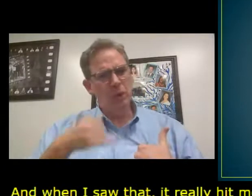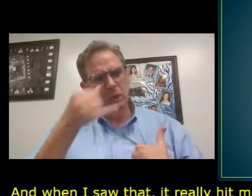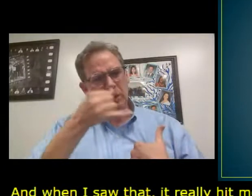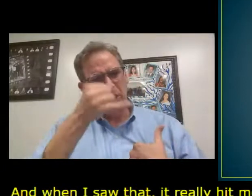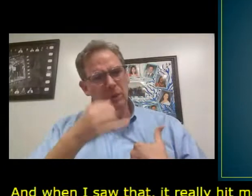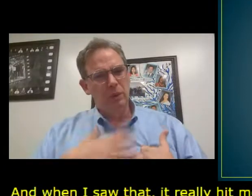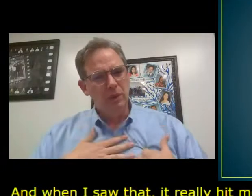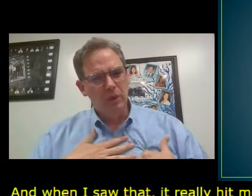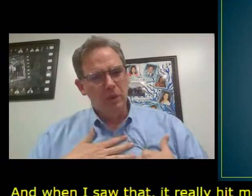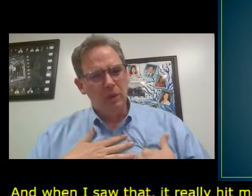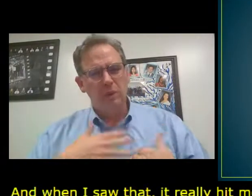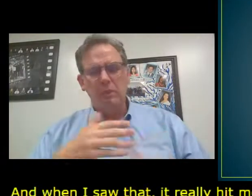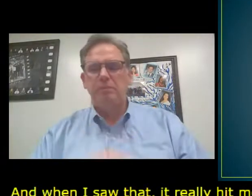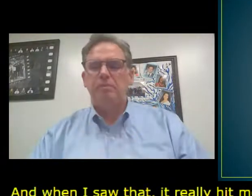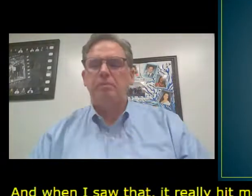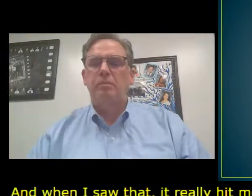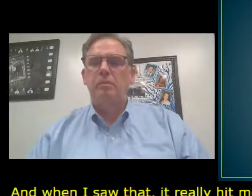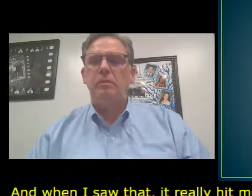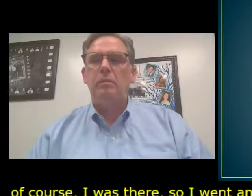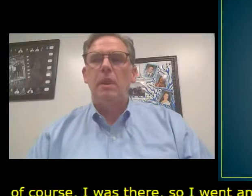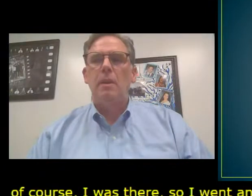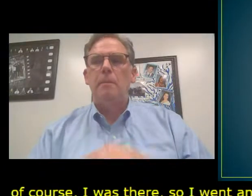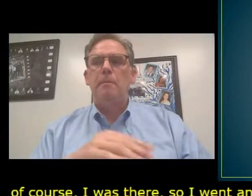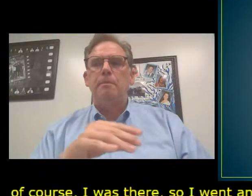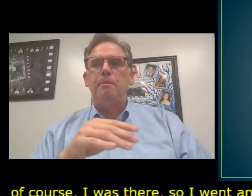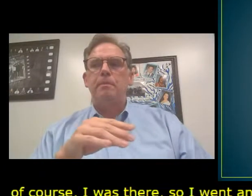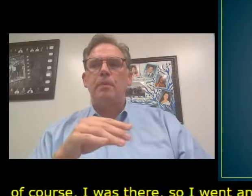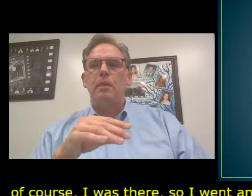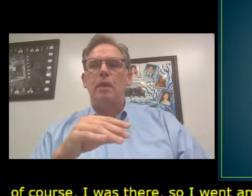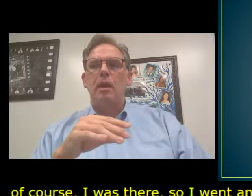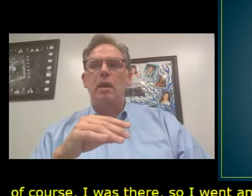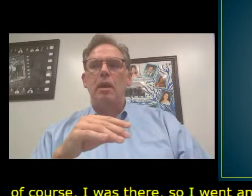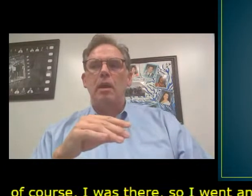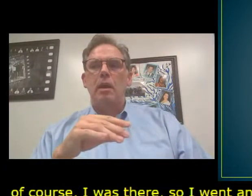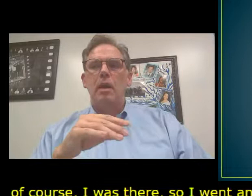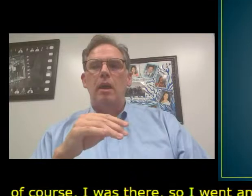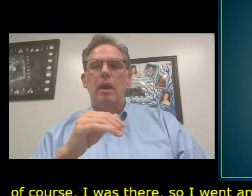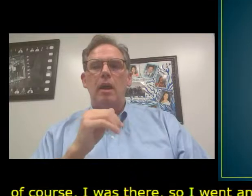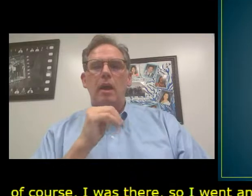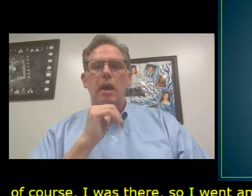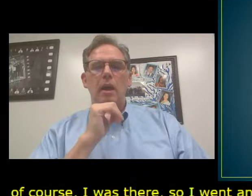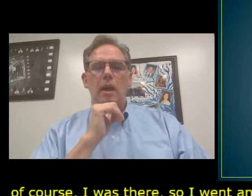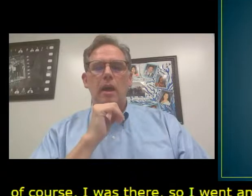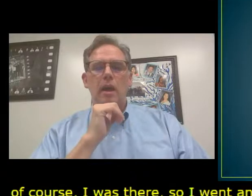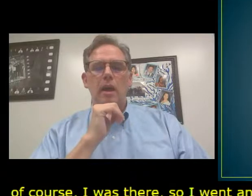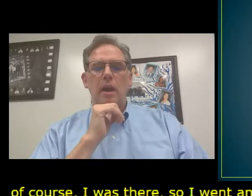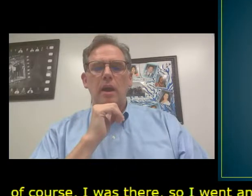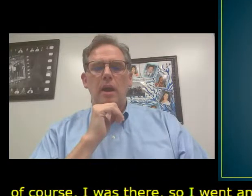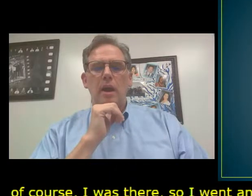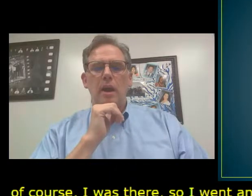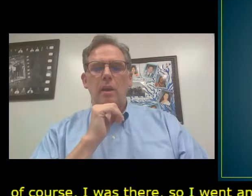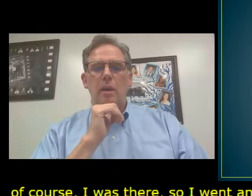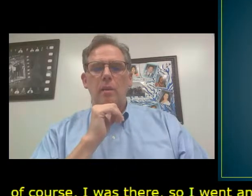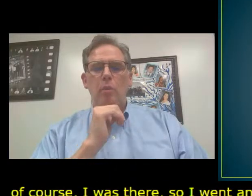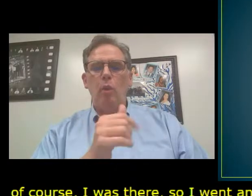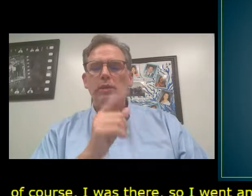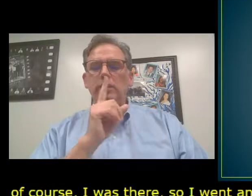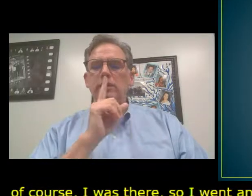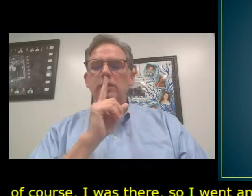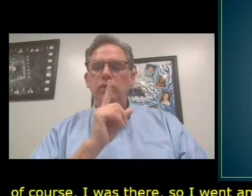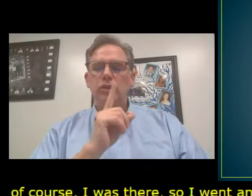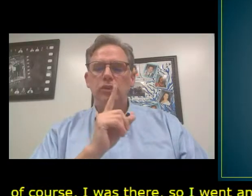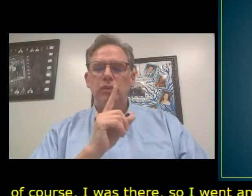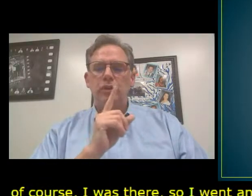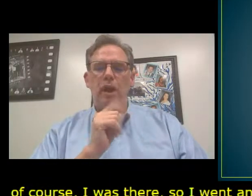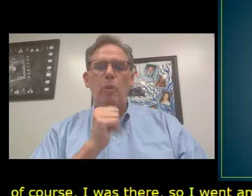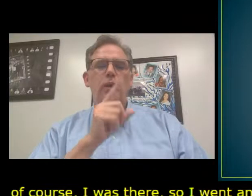with such limited interaction and standing next to the wall during recess, I couldn't believe it.